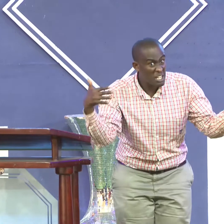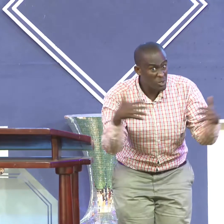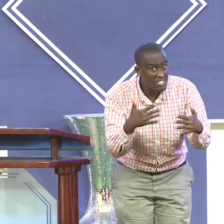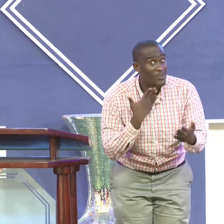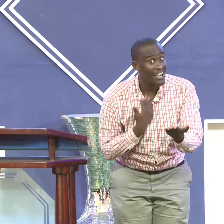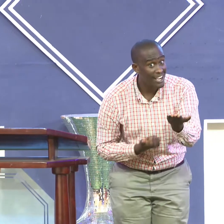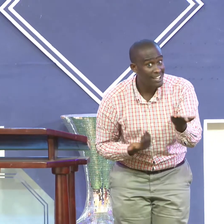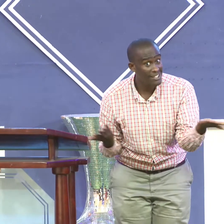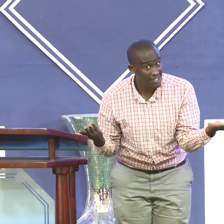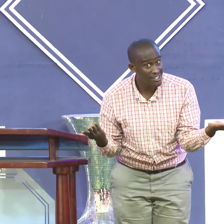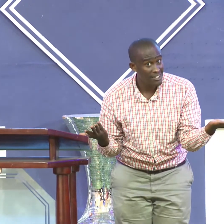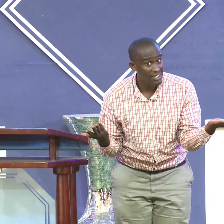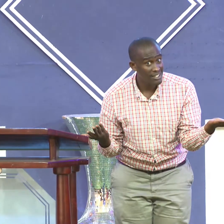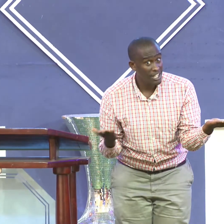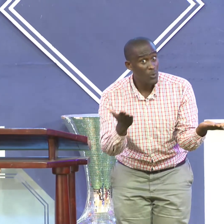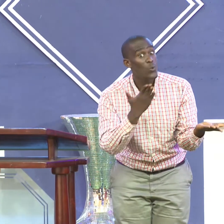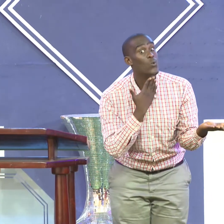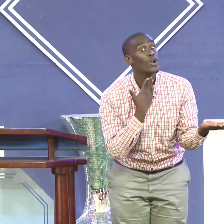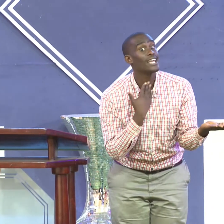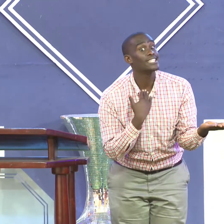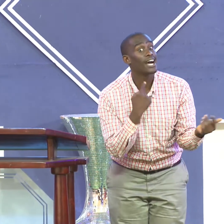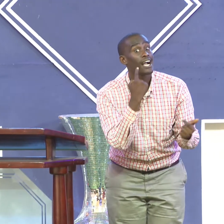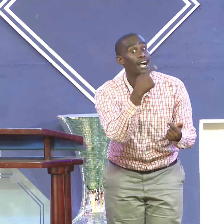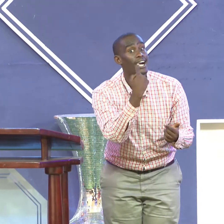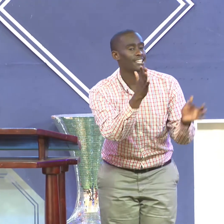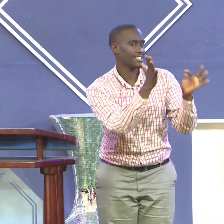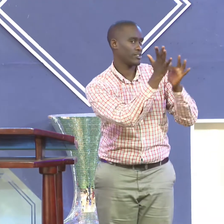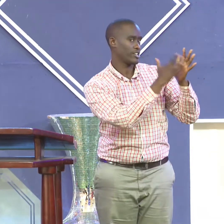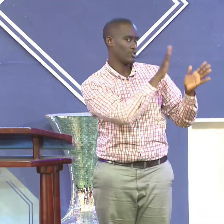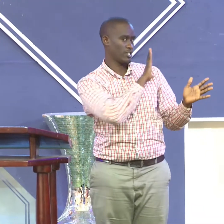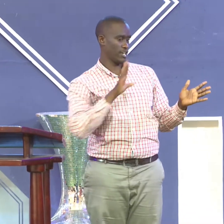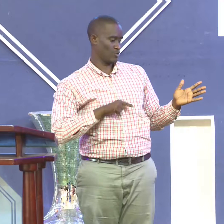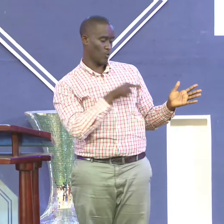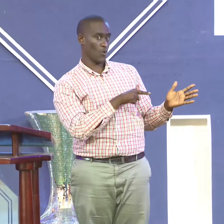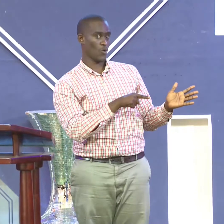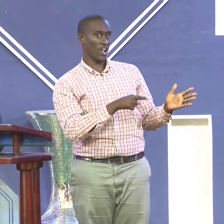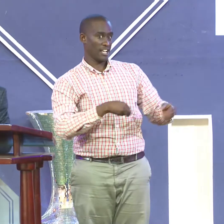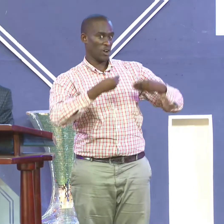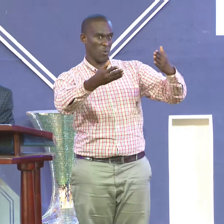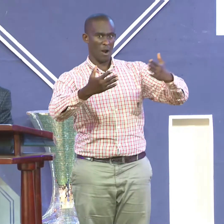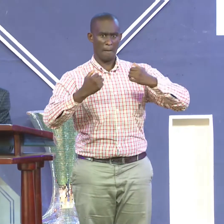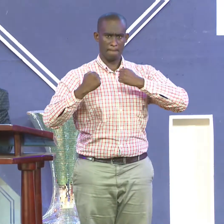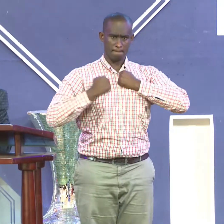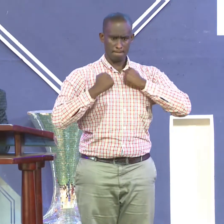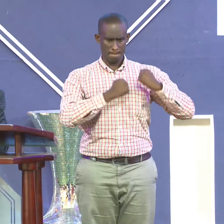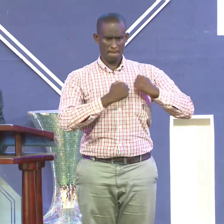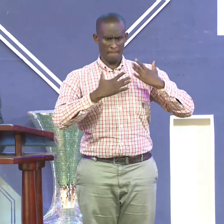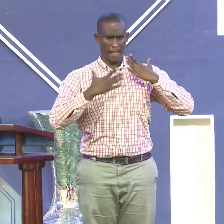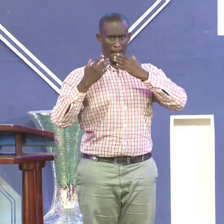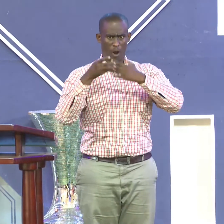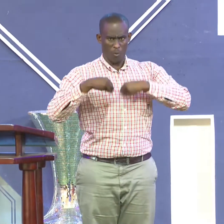you want to walk when you're fearless? You need Christ. He will lead you.